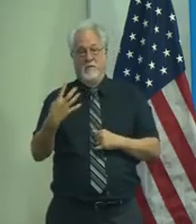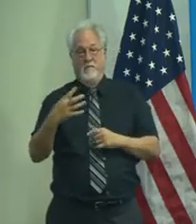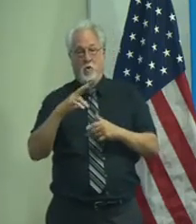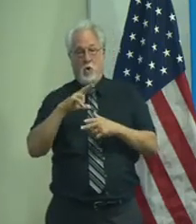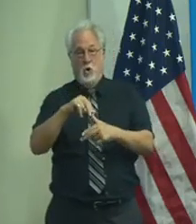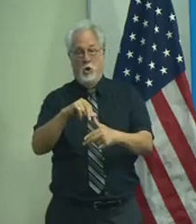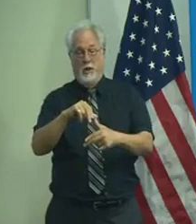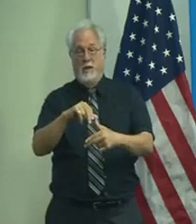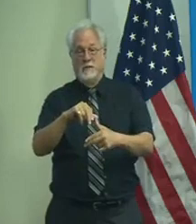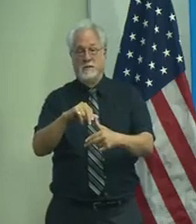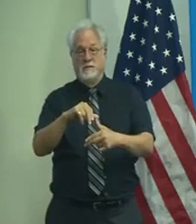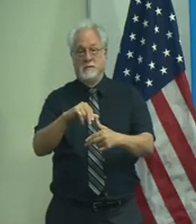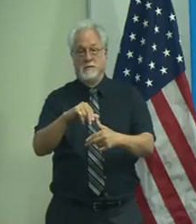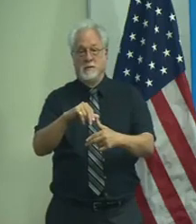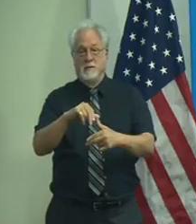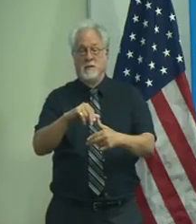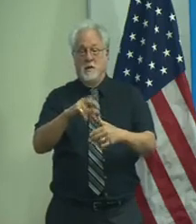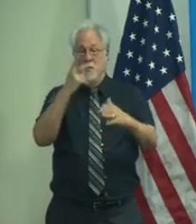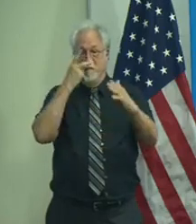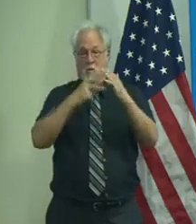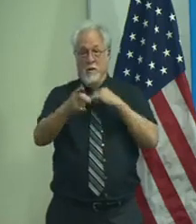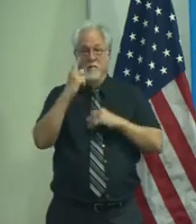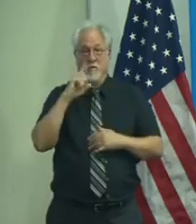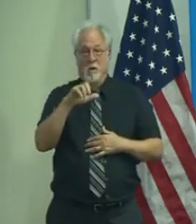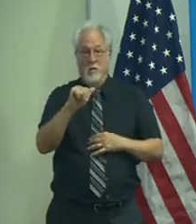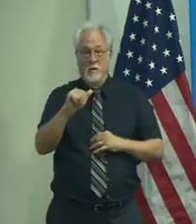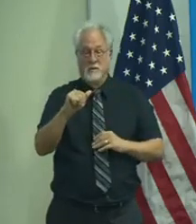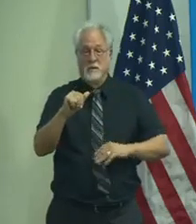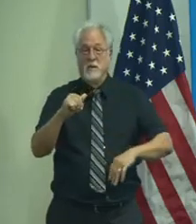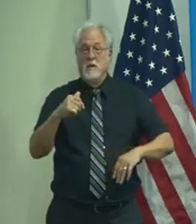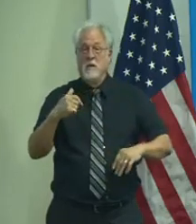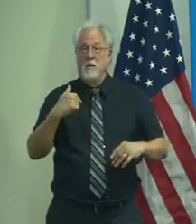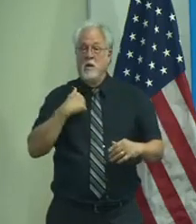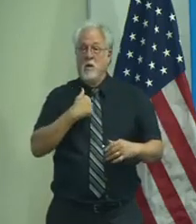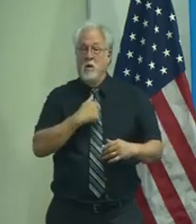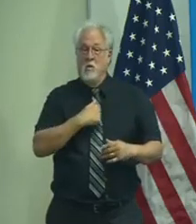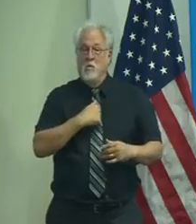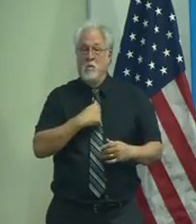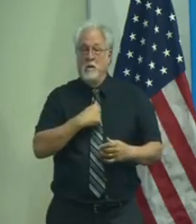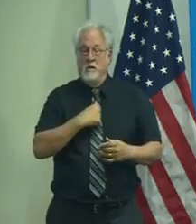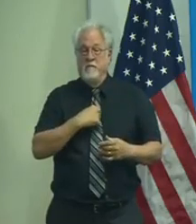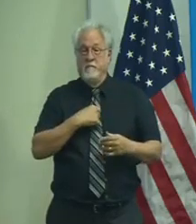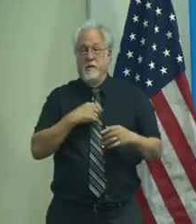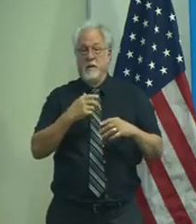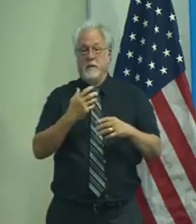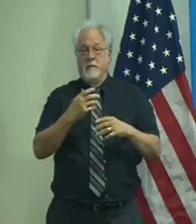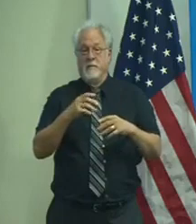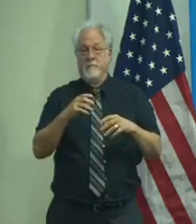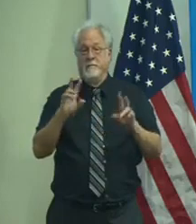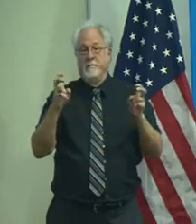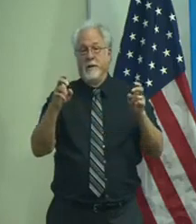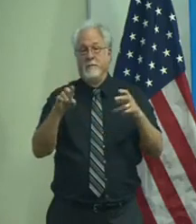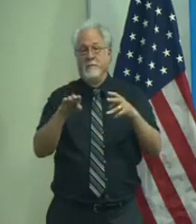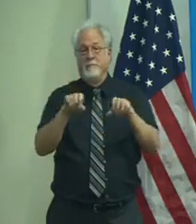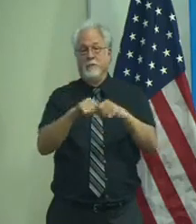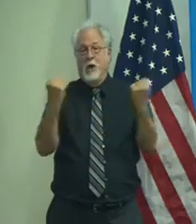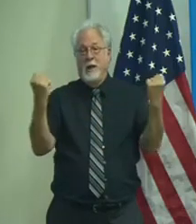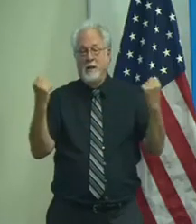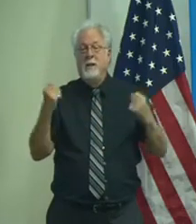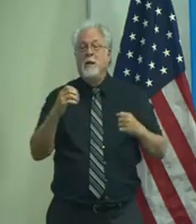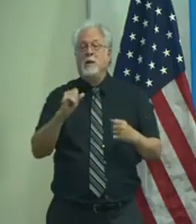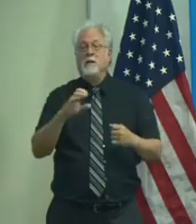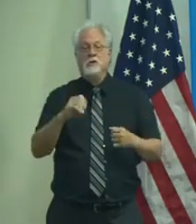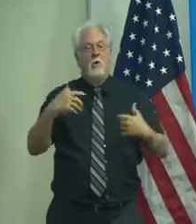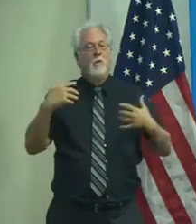hurricanes that have been forecasted for Louisiana, we've actually gotten a tremendous break. And so the fear